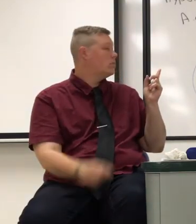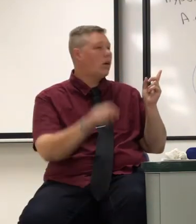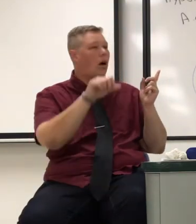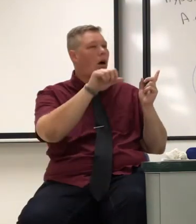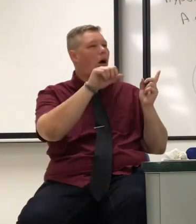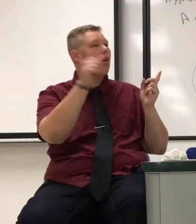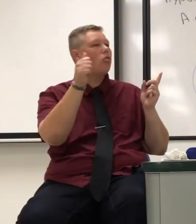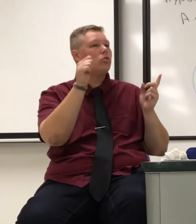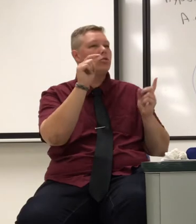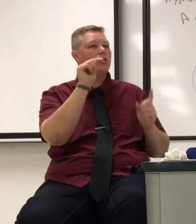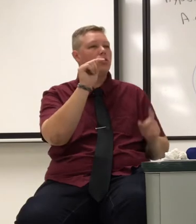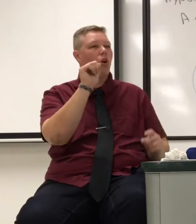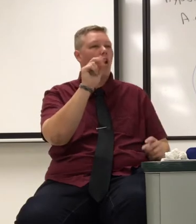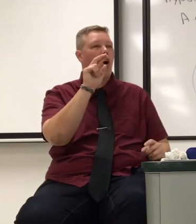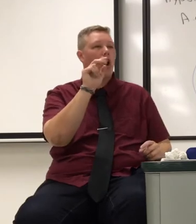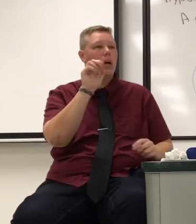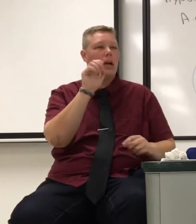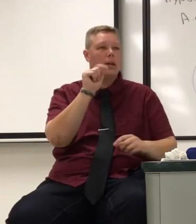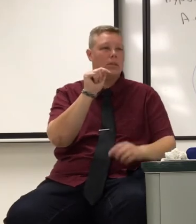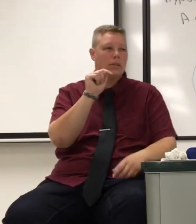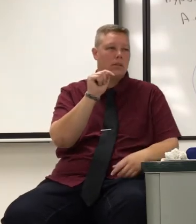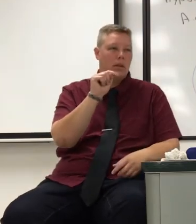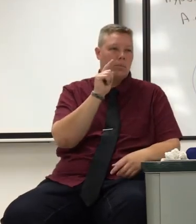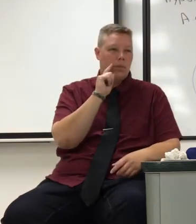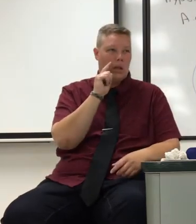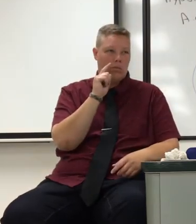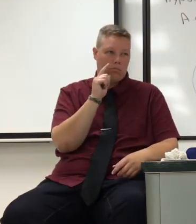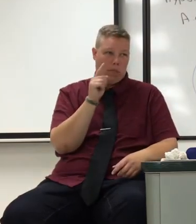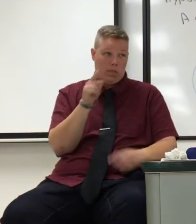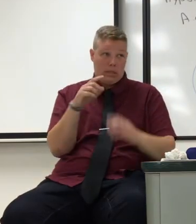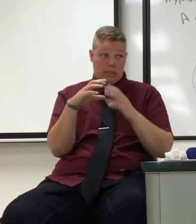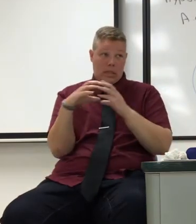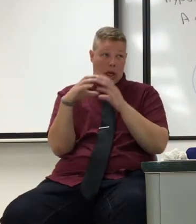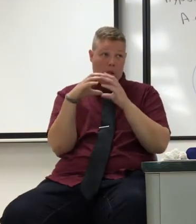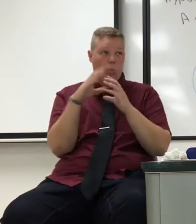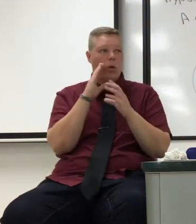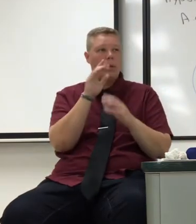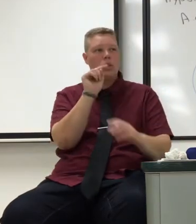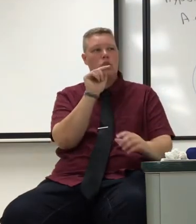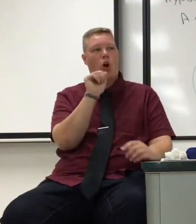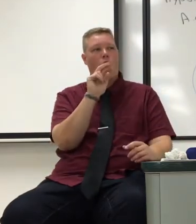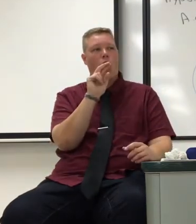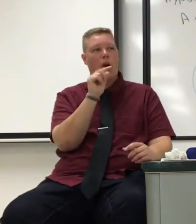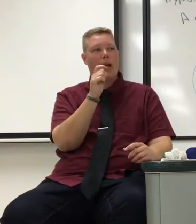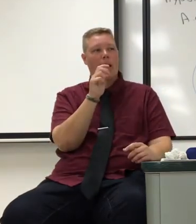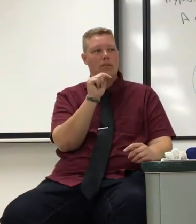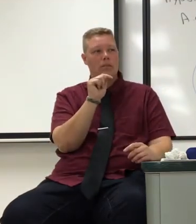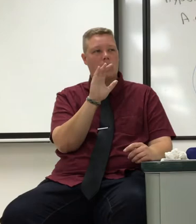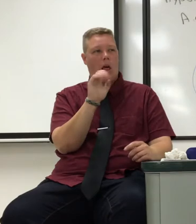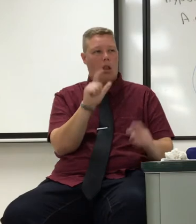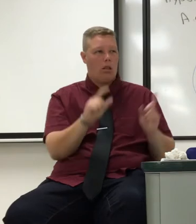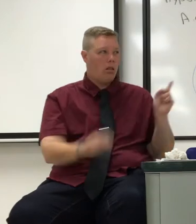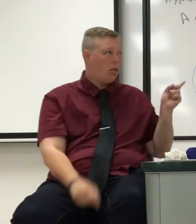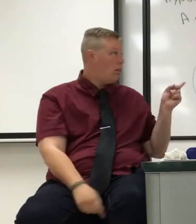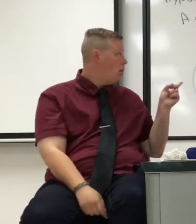target. So pretend this cell that I'm going to draw is a target cell of the hormone.